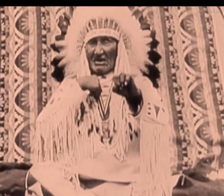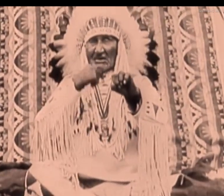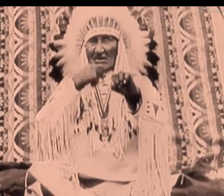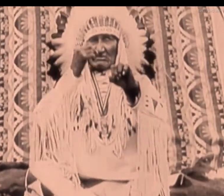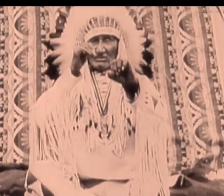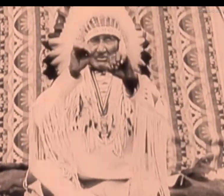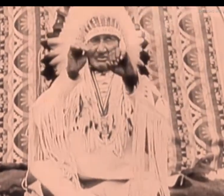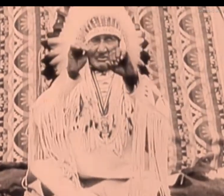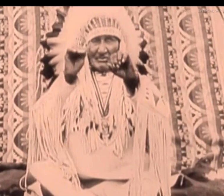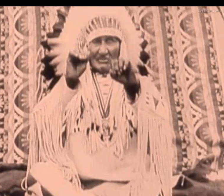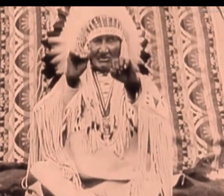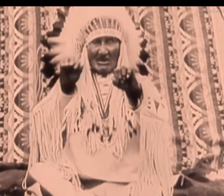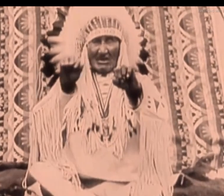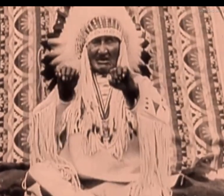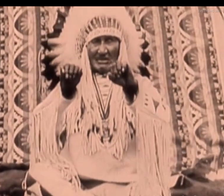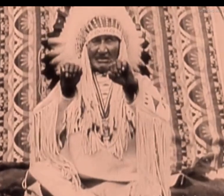Go straight.